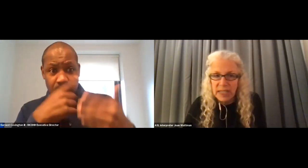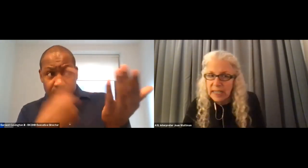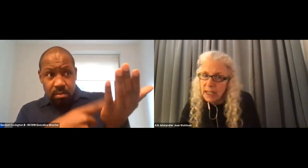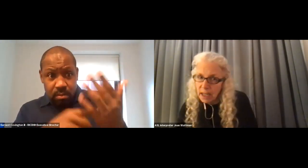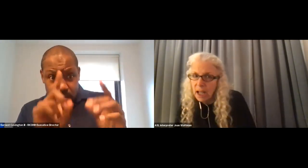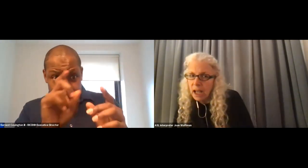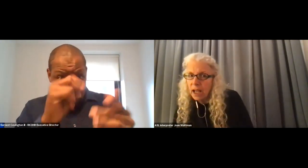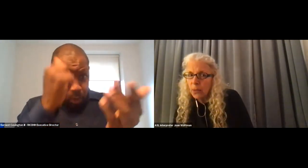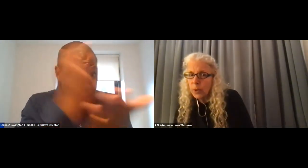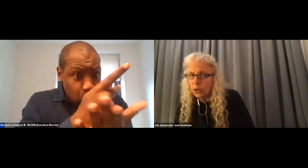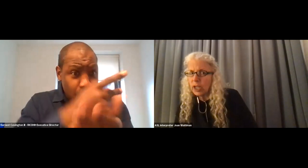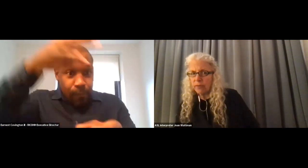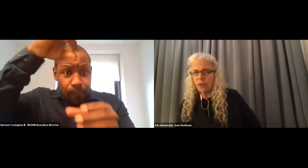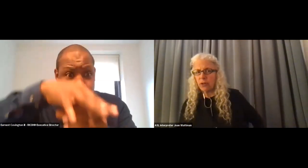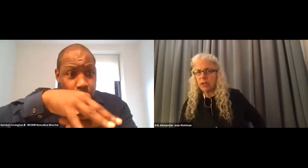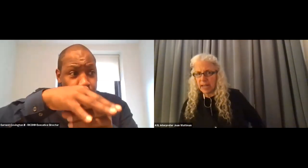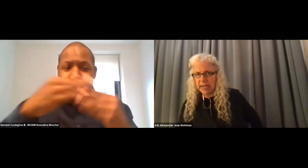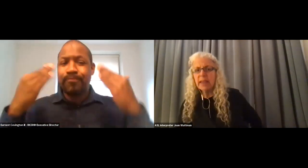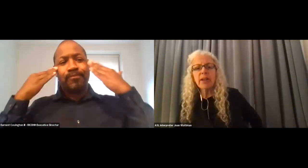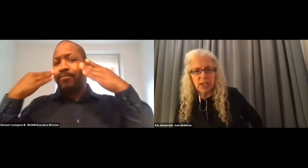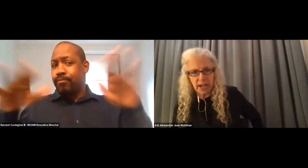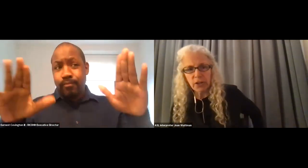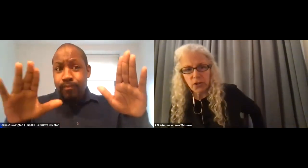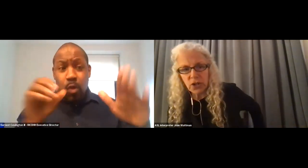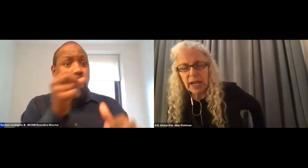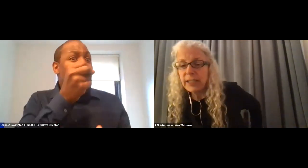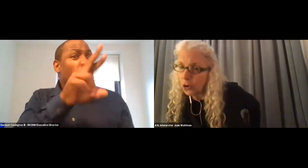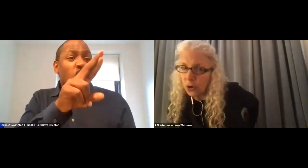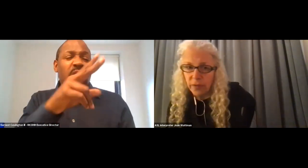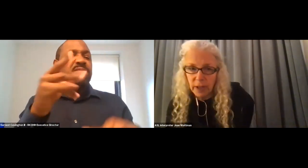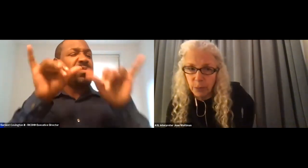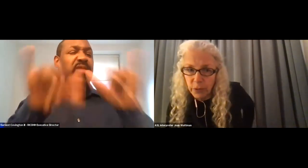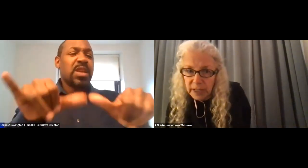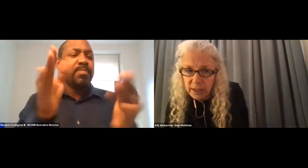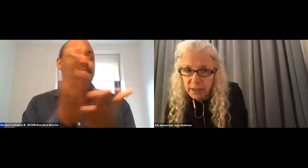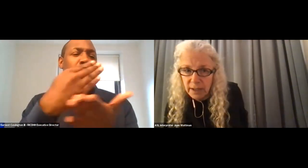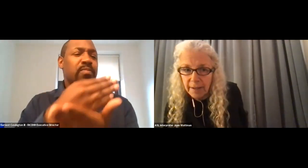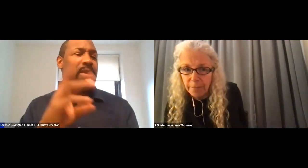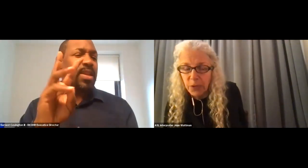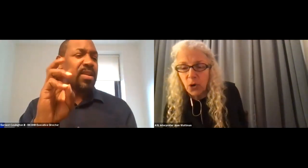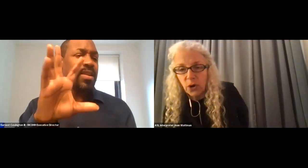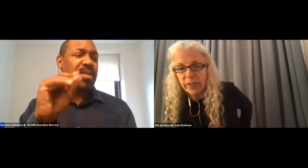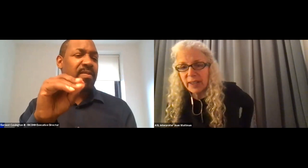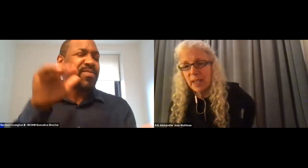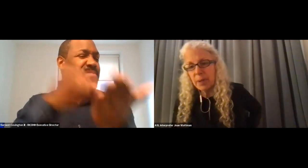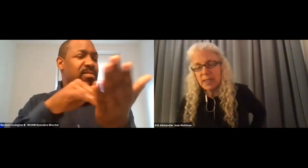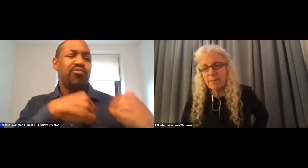FDE. We are looking for $80,000, and I don't know if they'll approve it or if they'll keep us